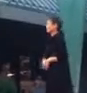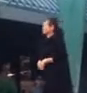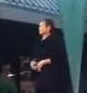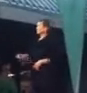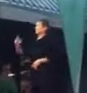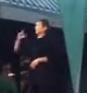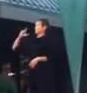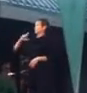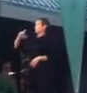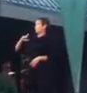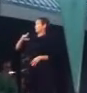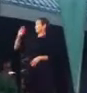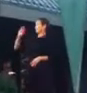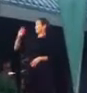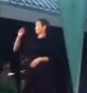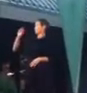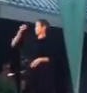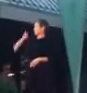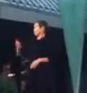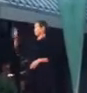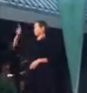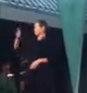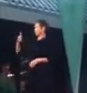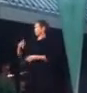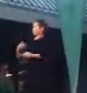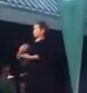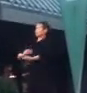They waited, and a priest came over,